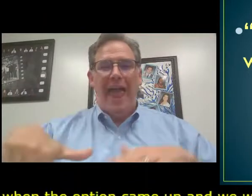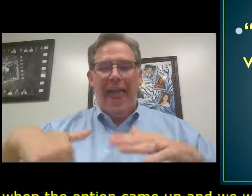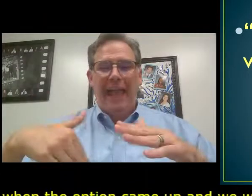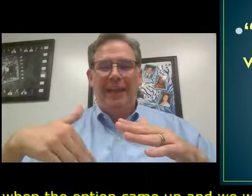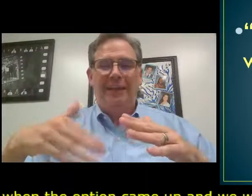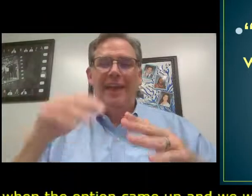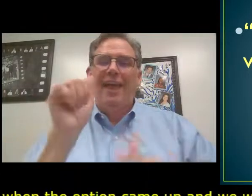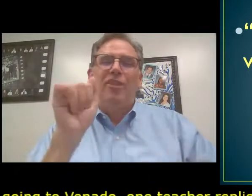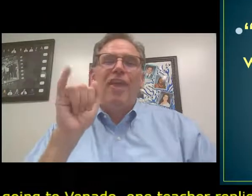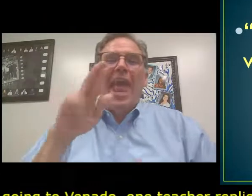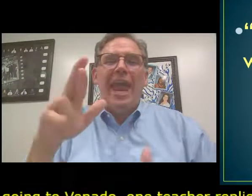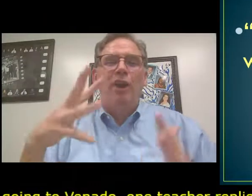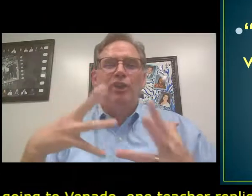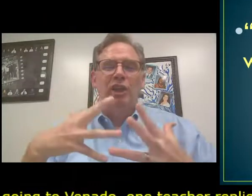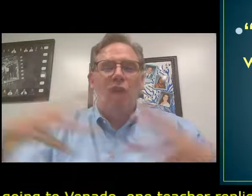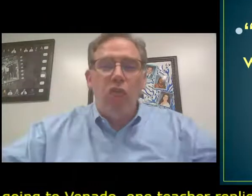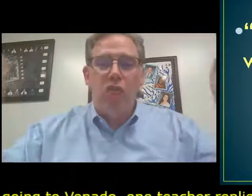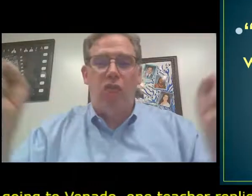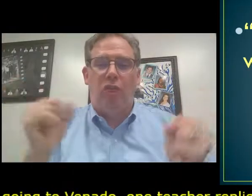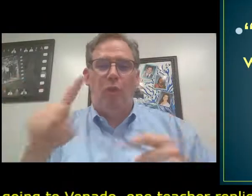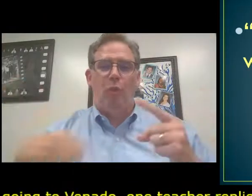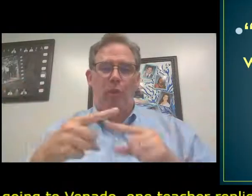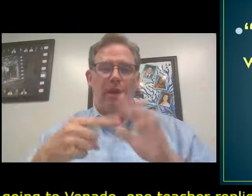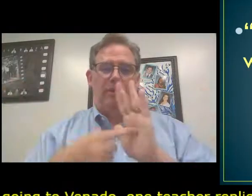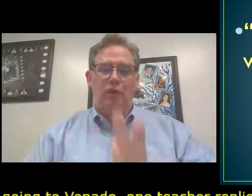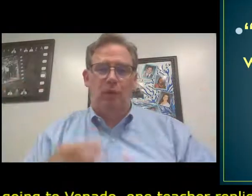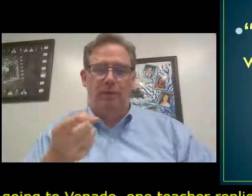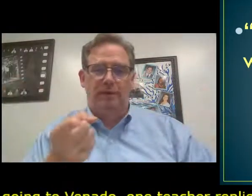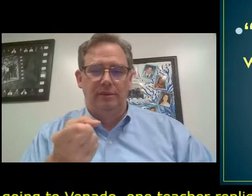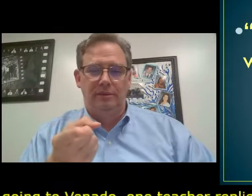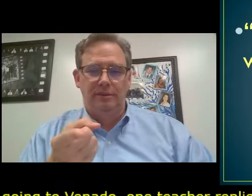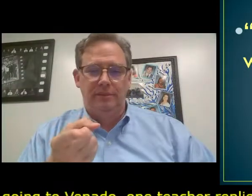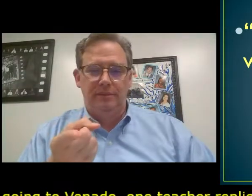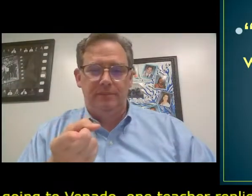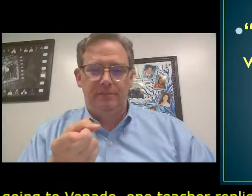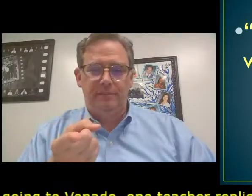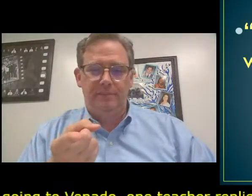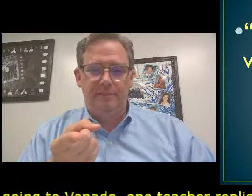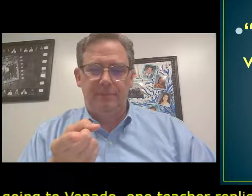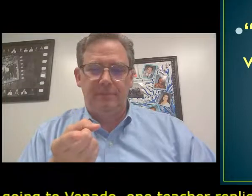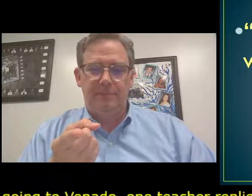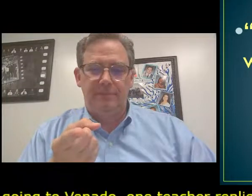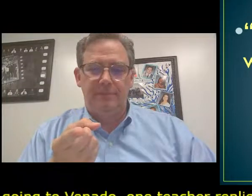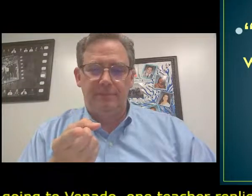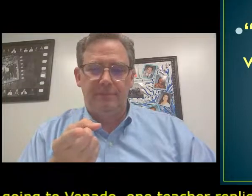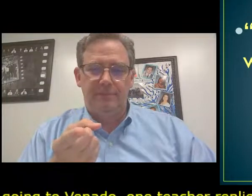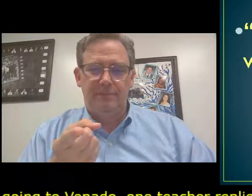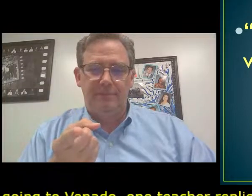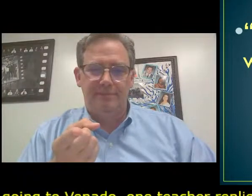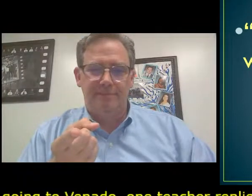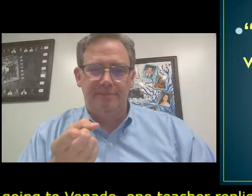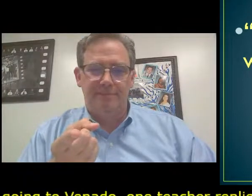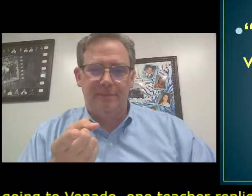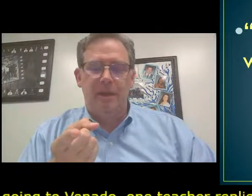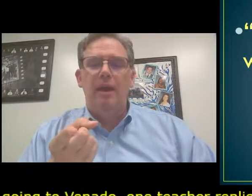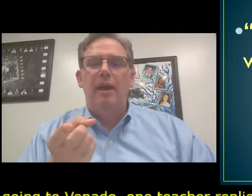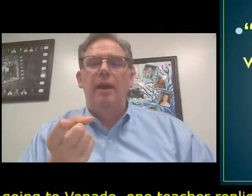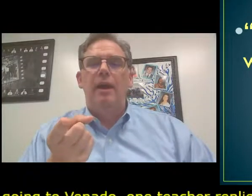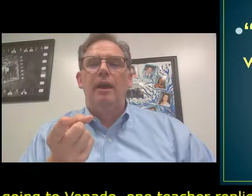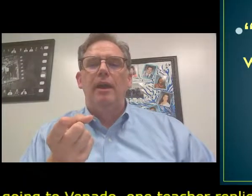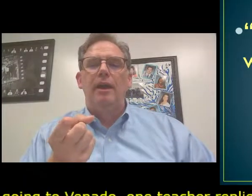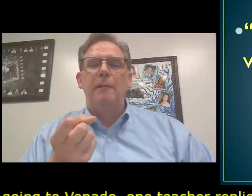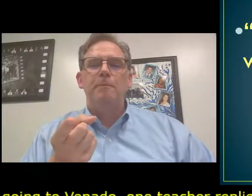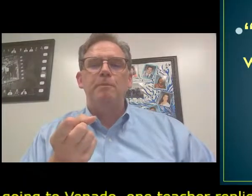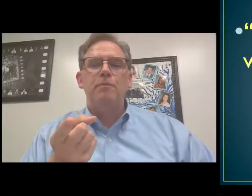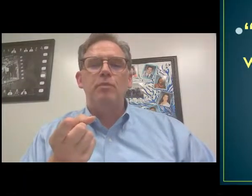Normally, I present this in a room full of people, and you can hear like the air gets sucked out of people. When